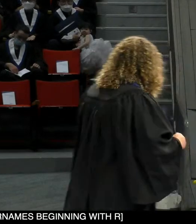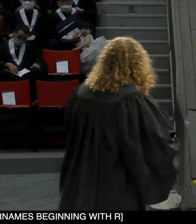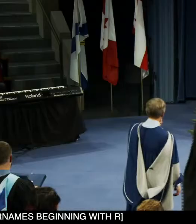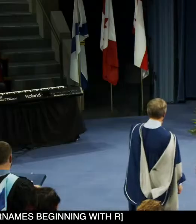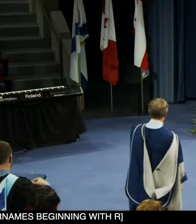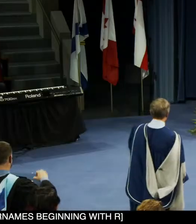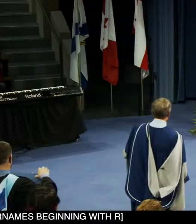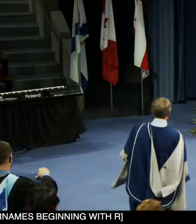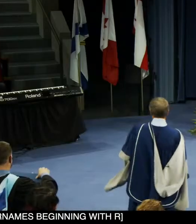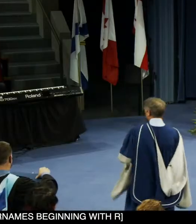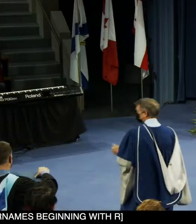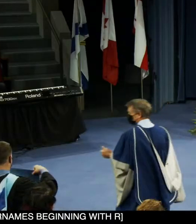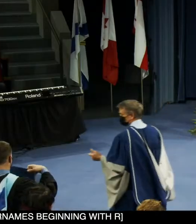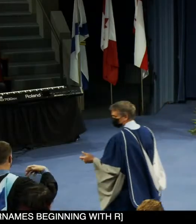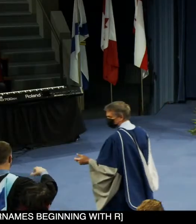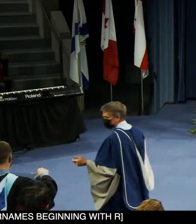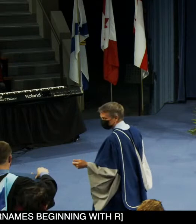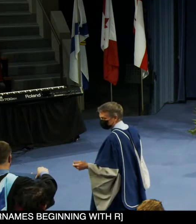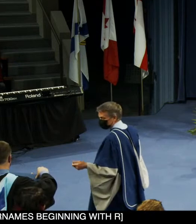Leon Ganyanin.